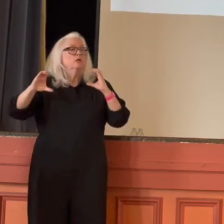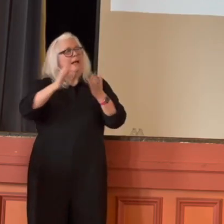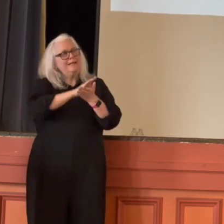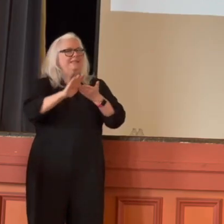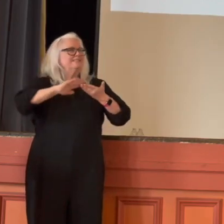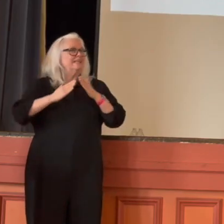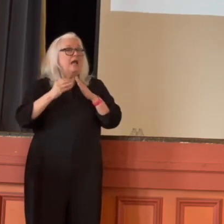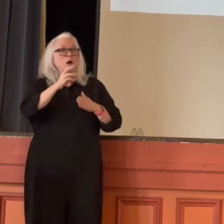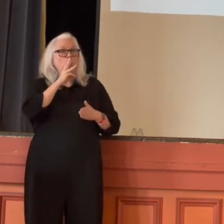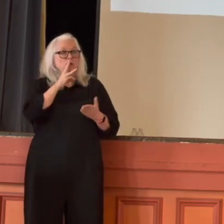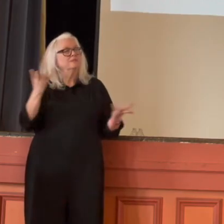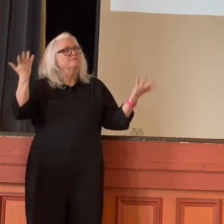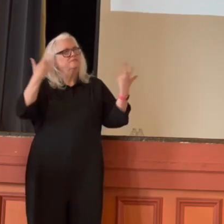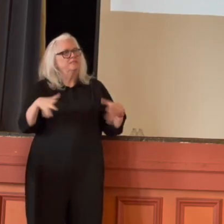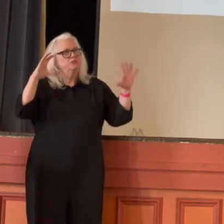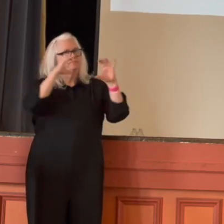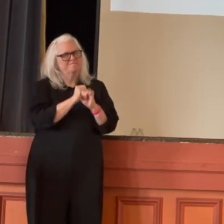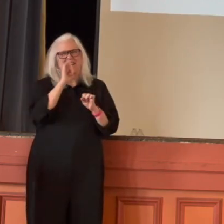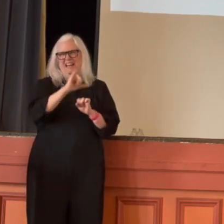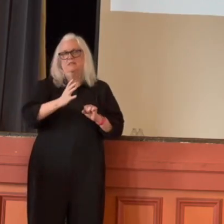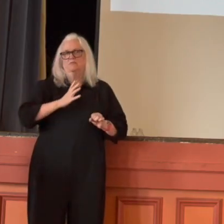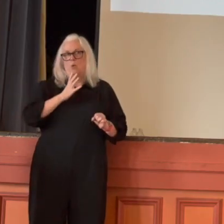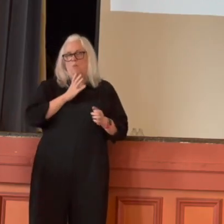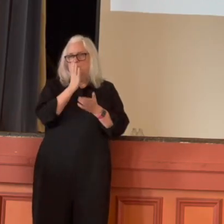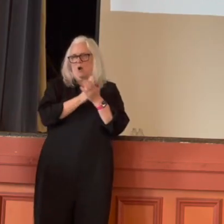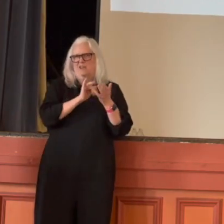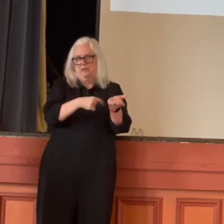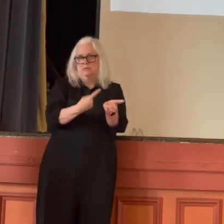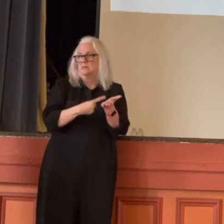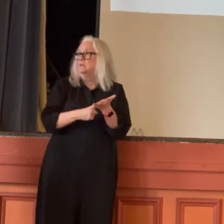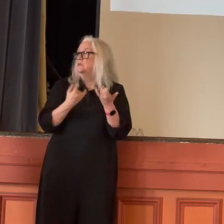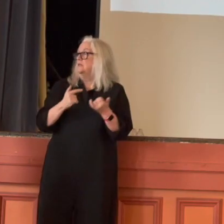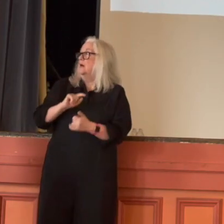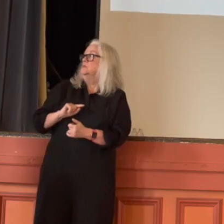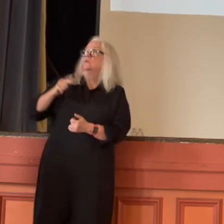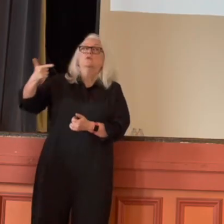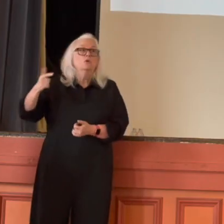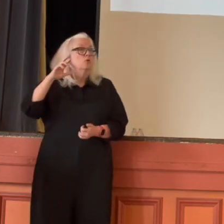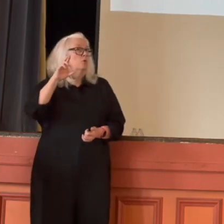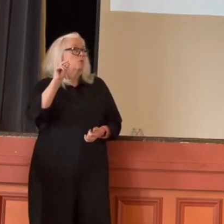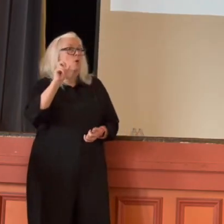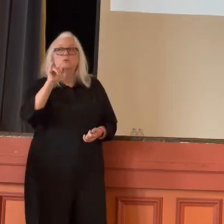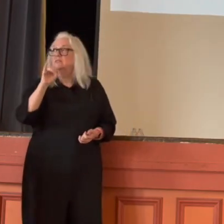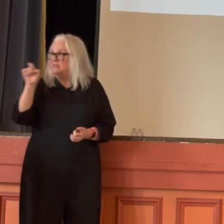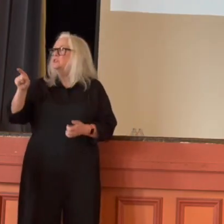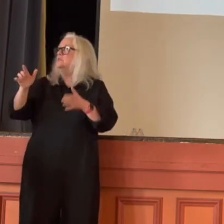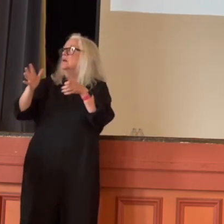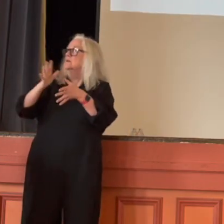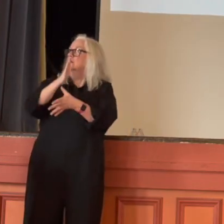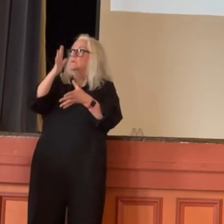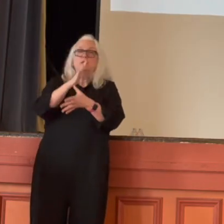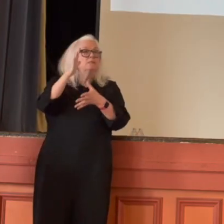with that, I'm going to turn it over the formal part of this discussion to Rosie Noble, Principal Sanitary Engineer at